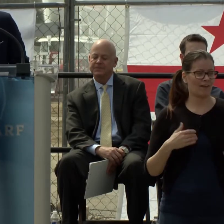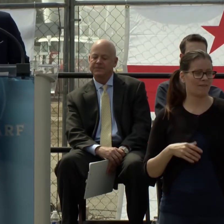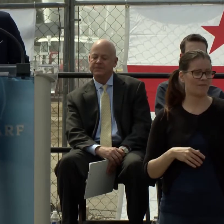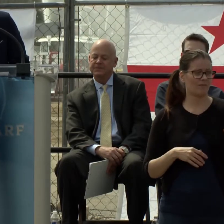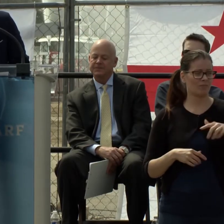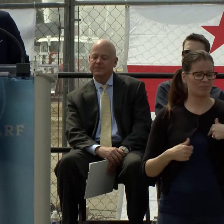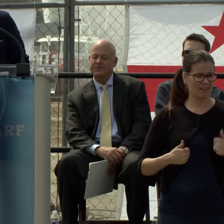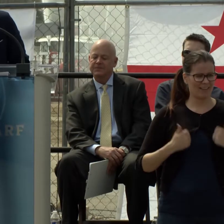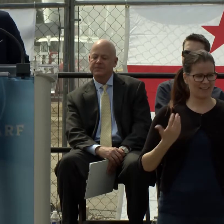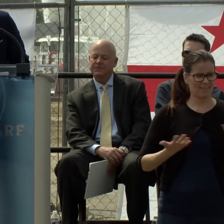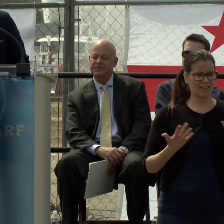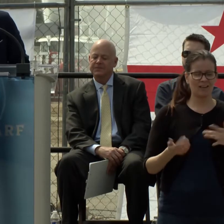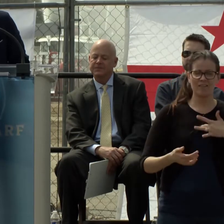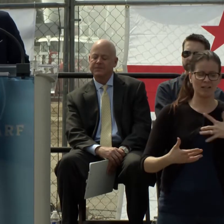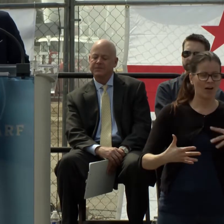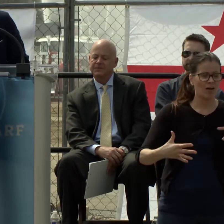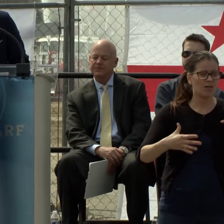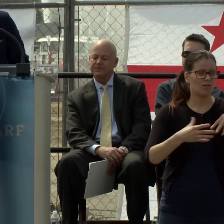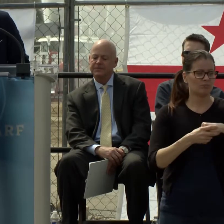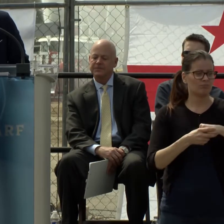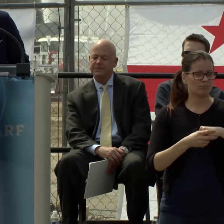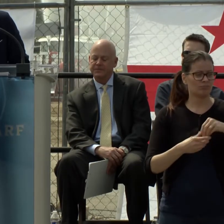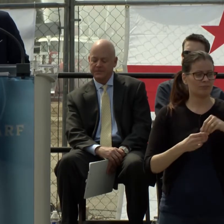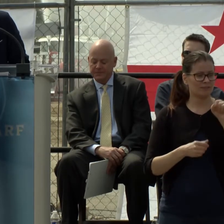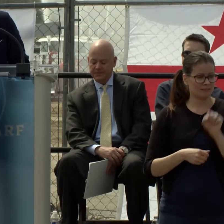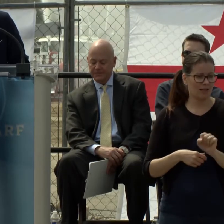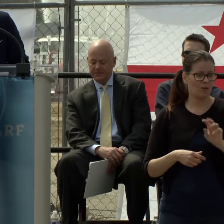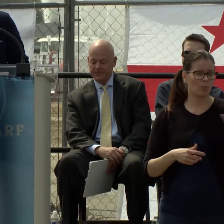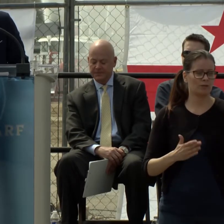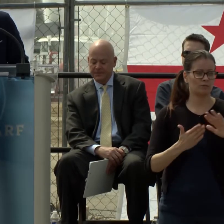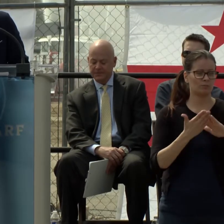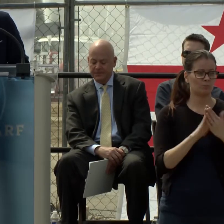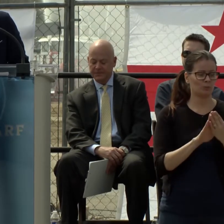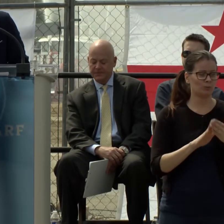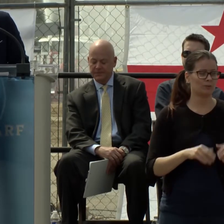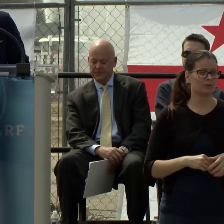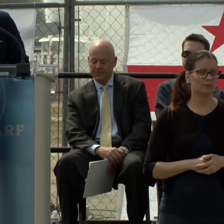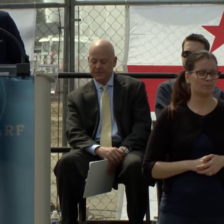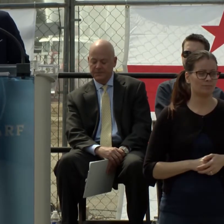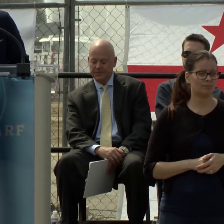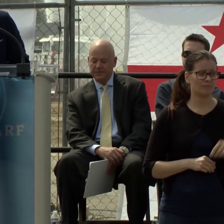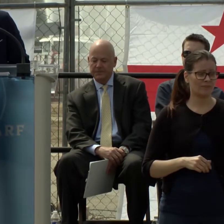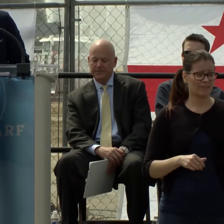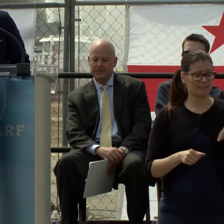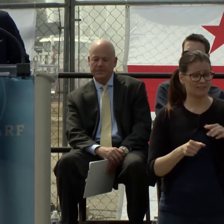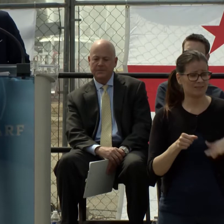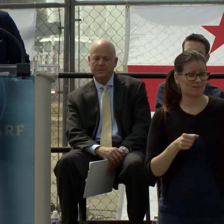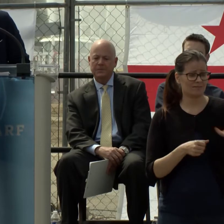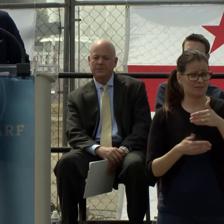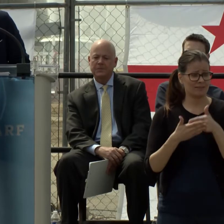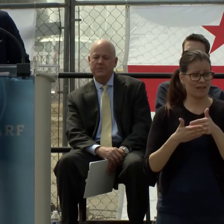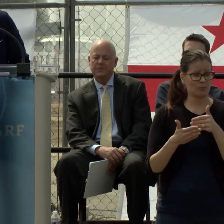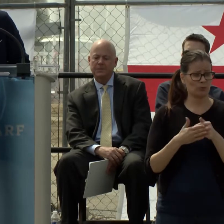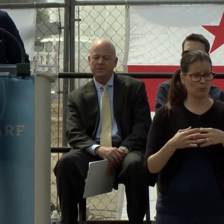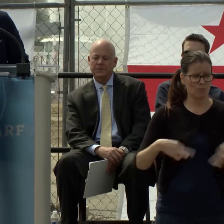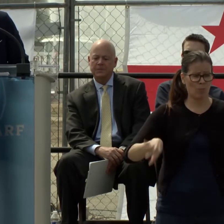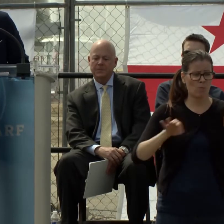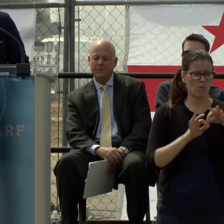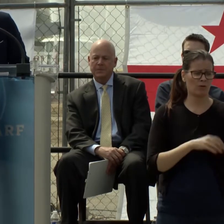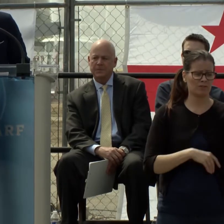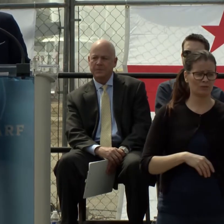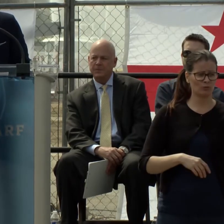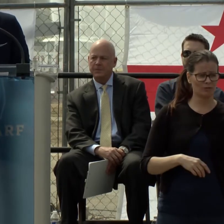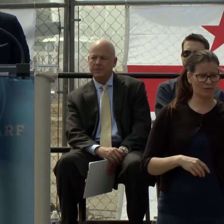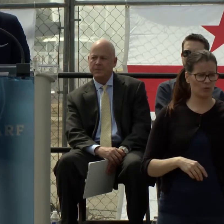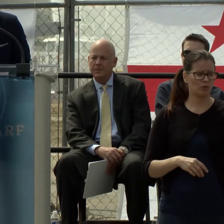how important this neighborhood is, not only historically to Washington, D.C., but I also know how important this